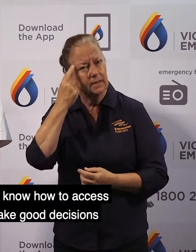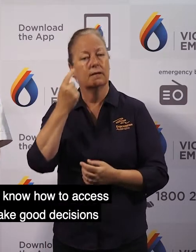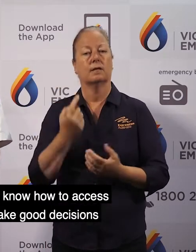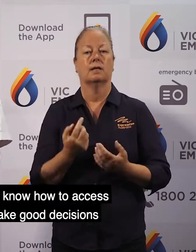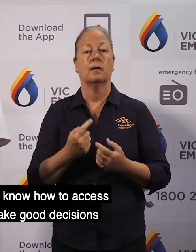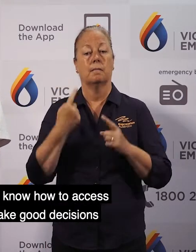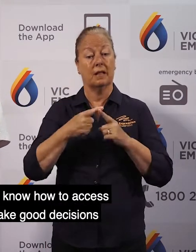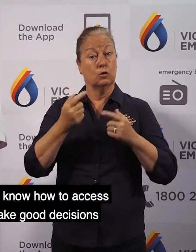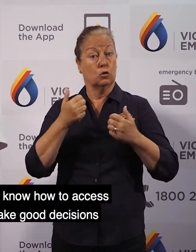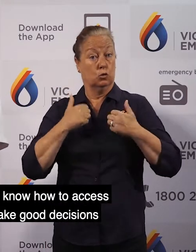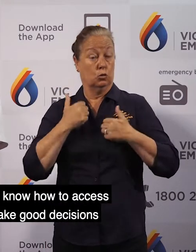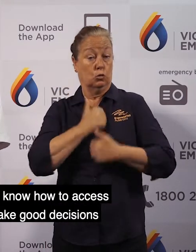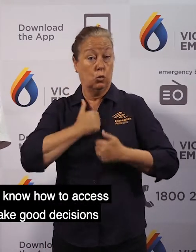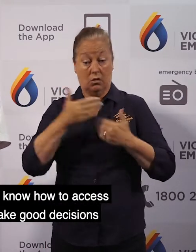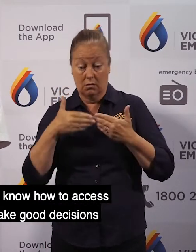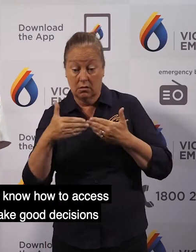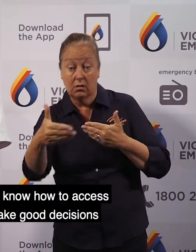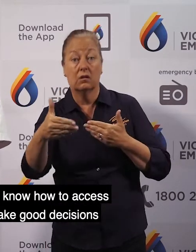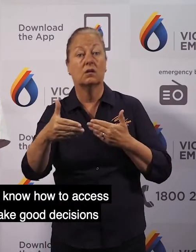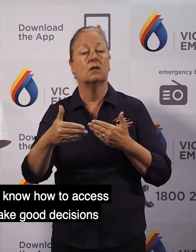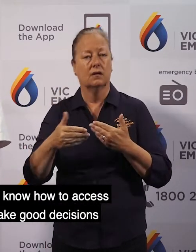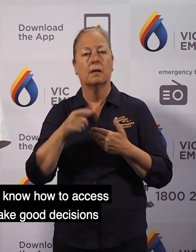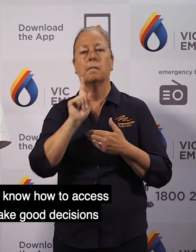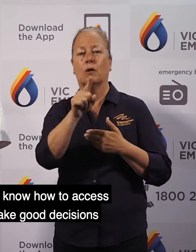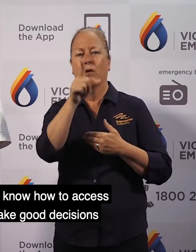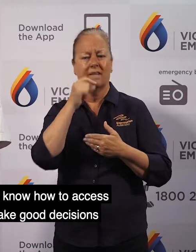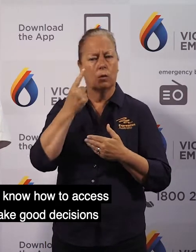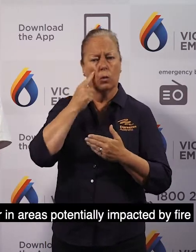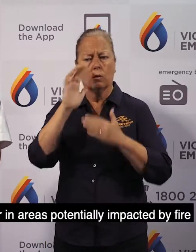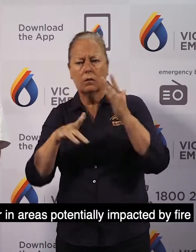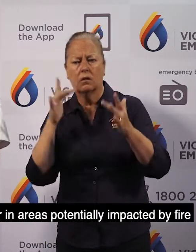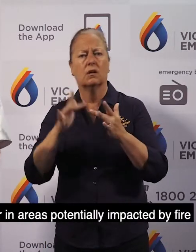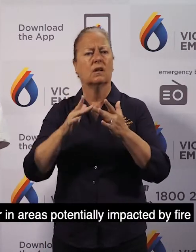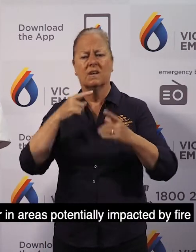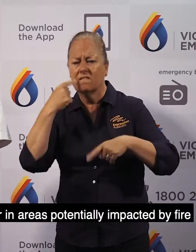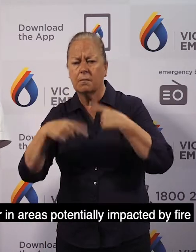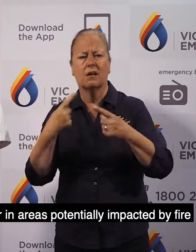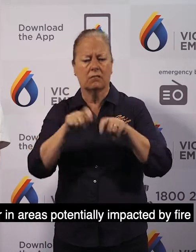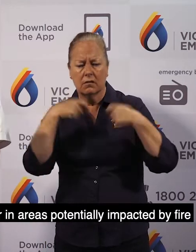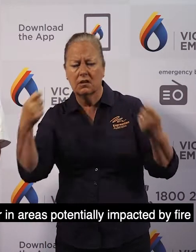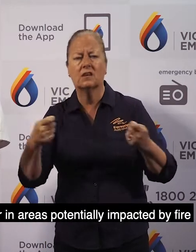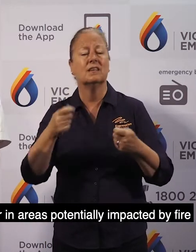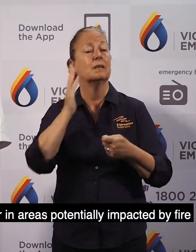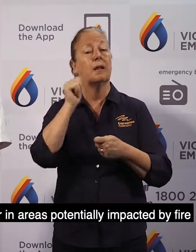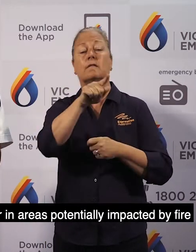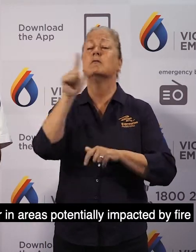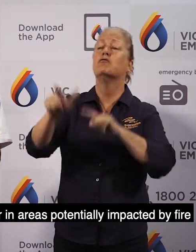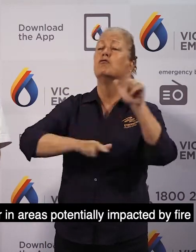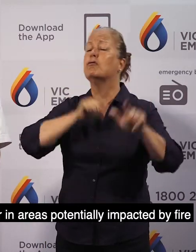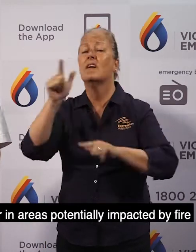but make sure that, again, you know how to access that information to make good decisions, whether you're travelling around, whether you're in areas that are